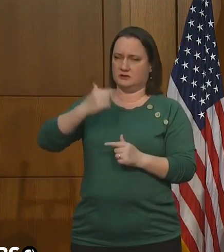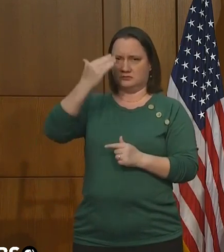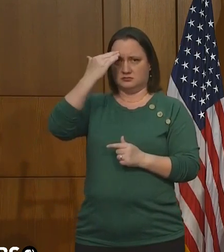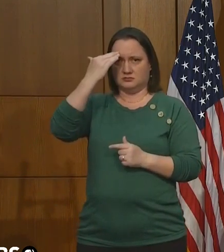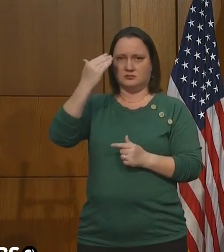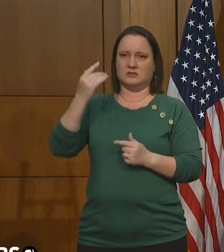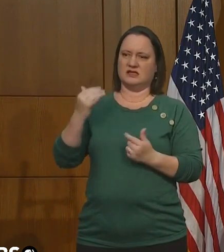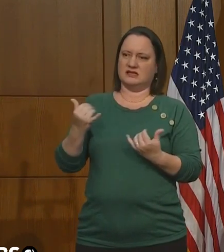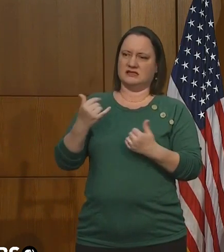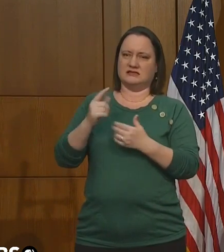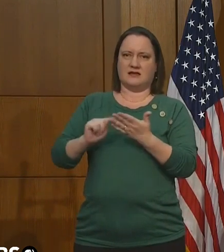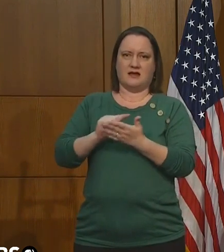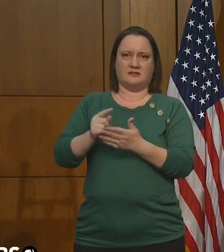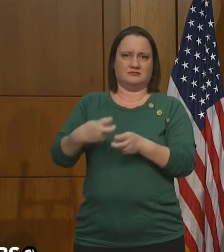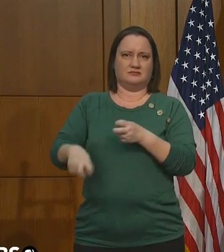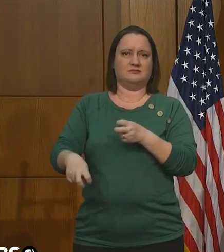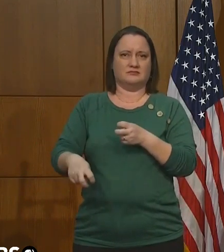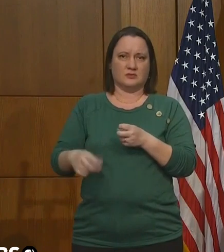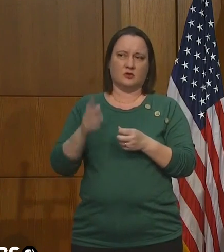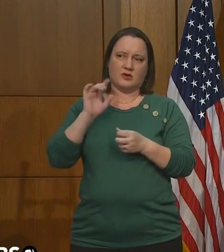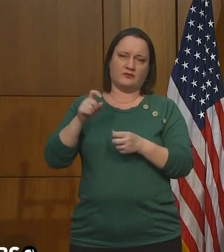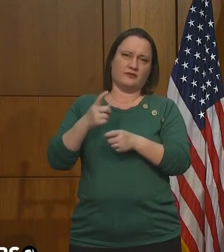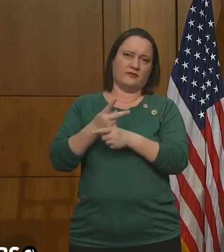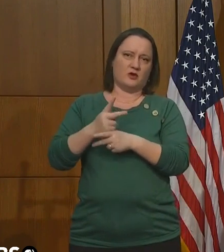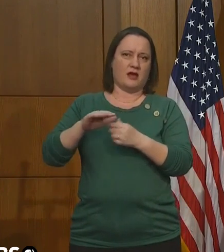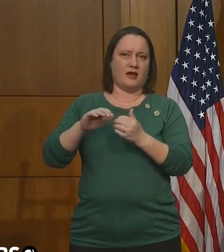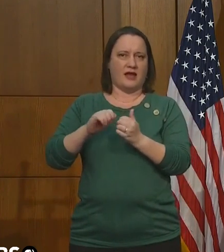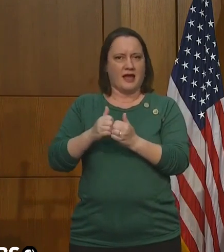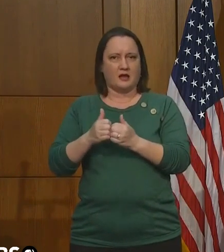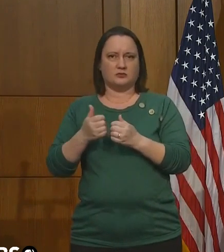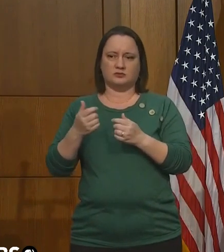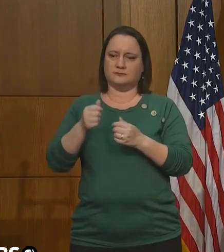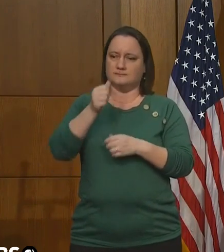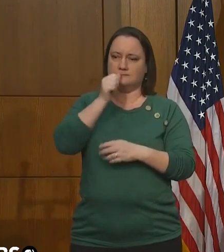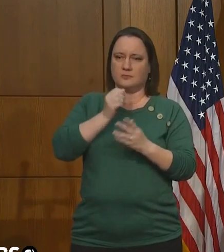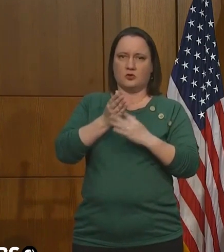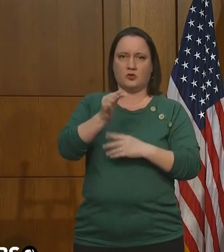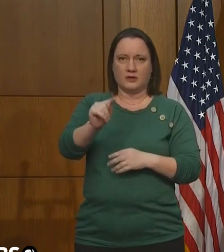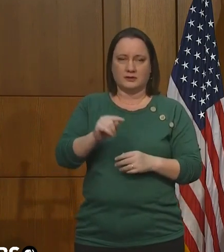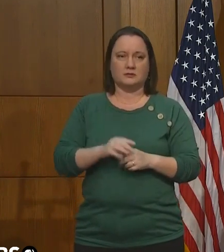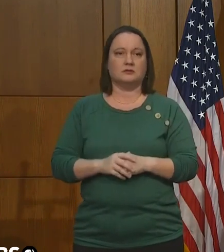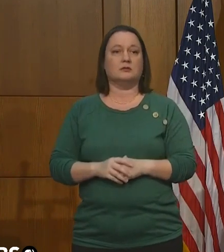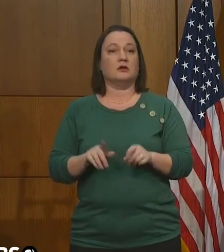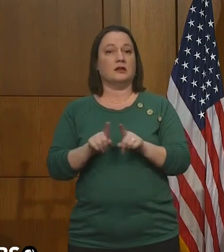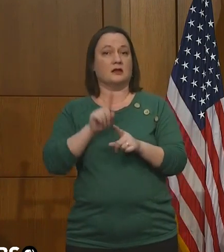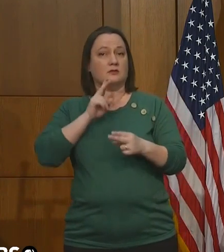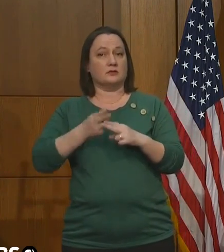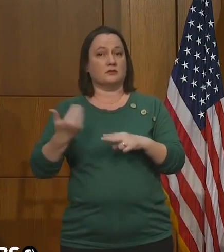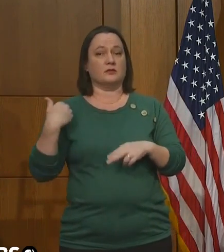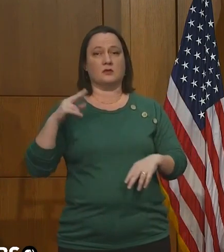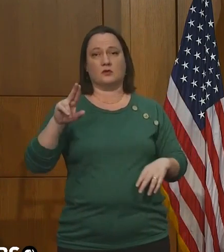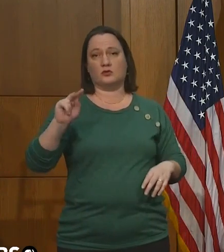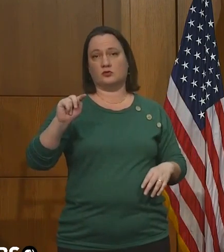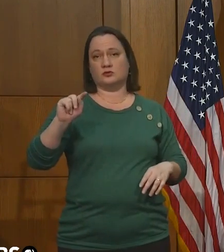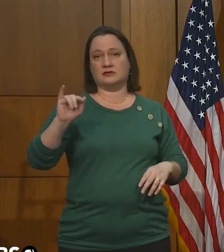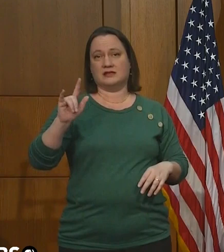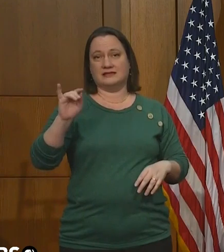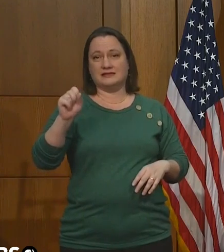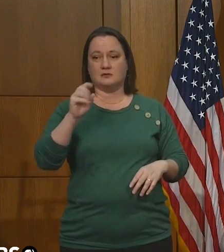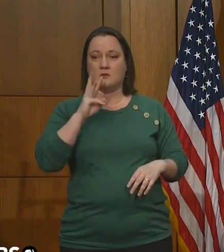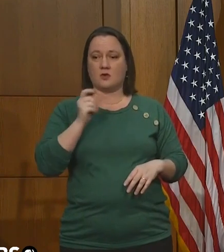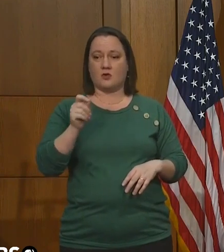to work through this so that, just like we talked about utilities, I mean, this is, you know, about people having a roof over their head during a pandemic. And so we